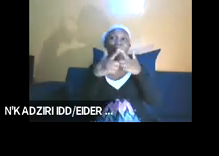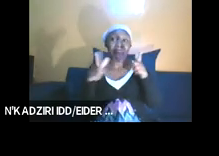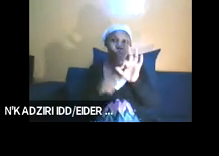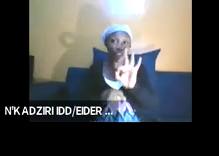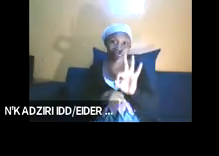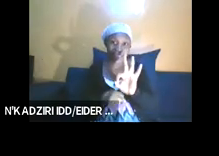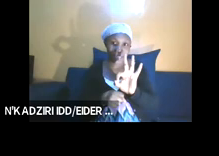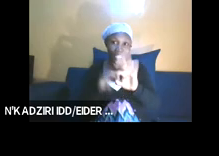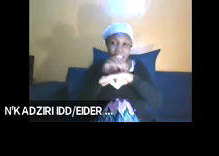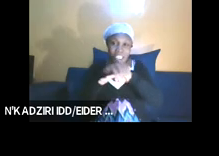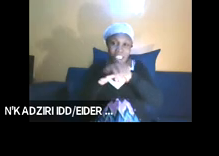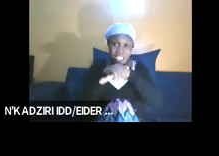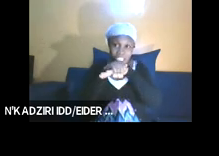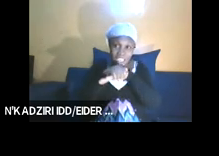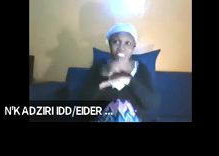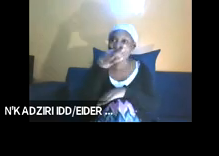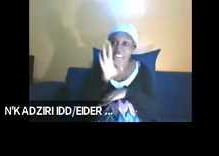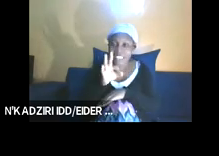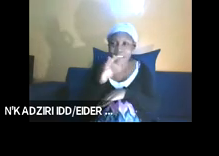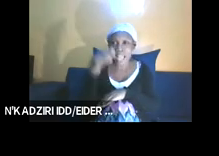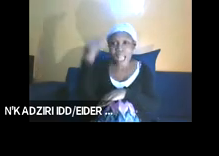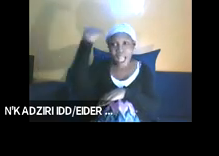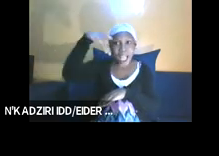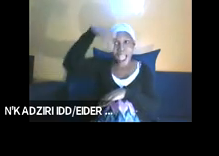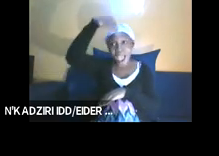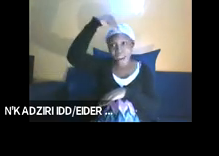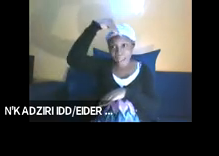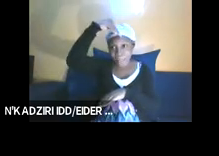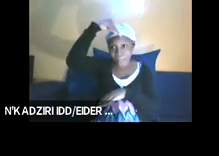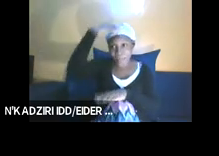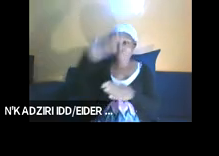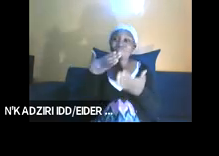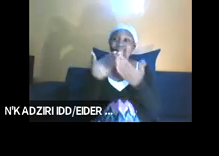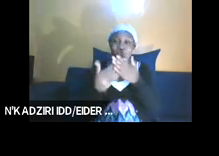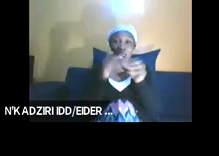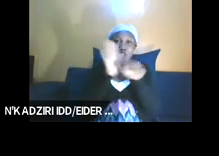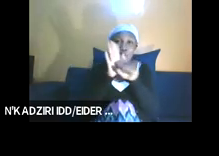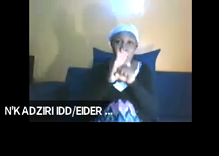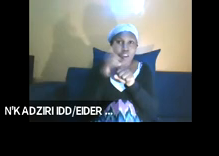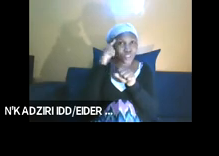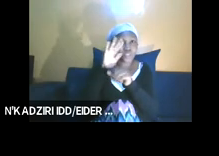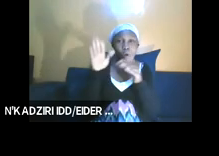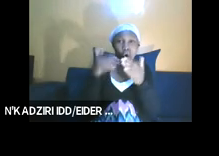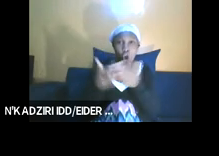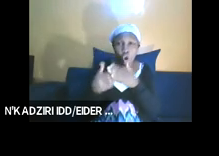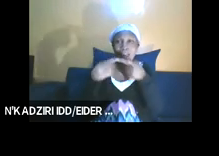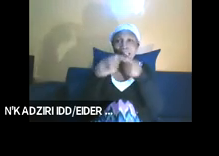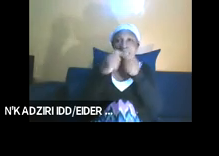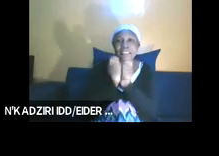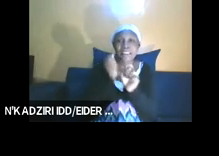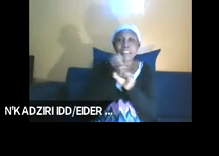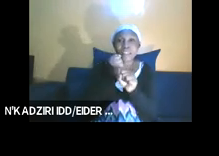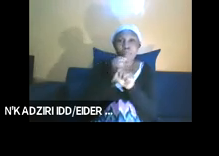English, French, and Arabic. Thank you so much for all the teamwork in terms of